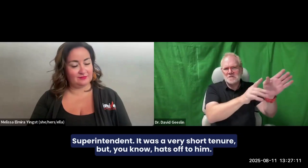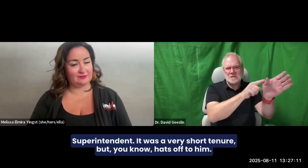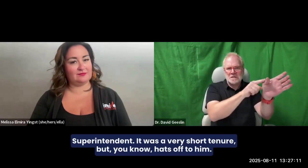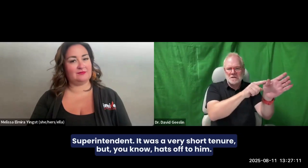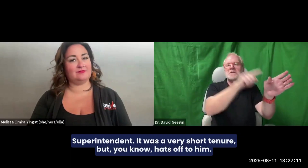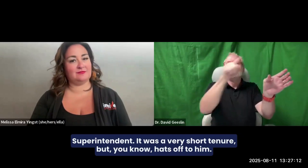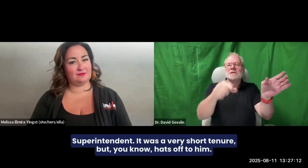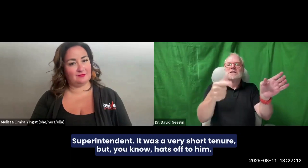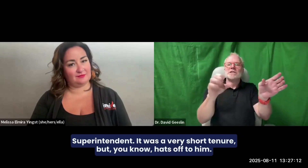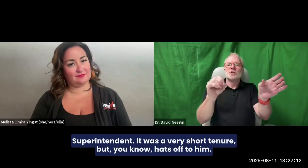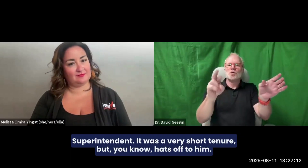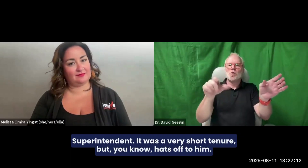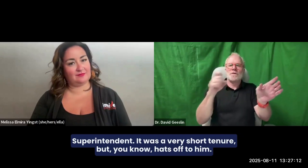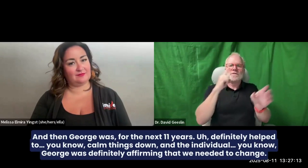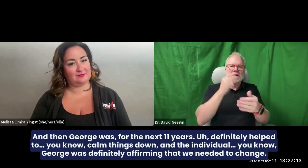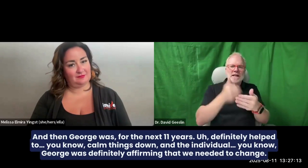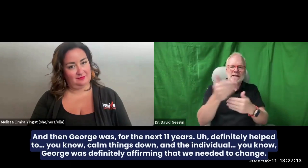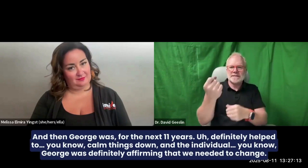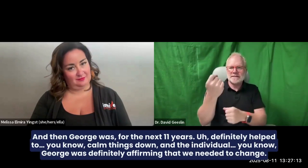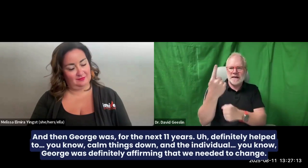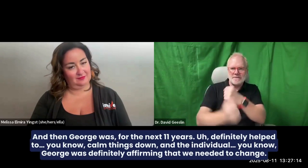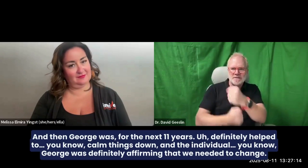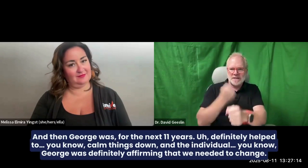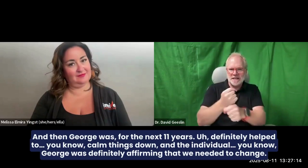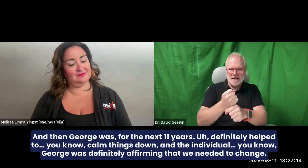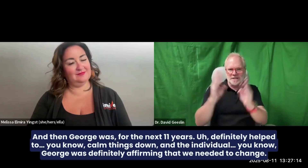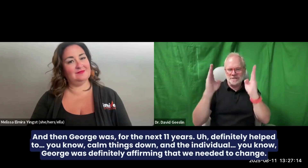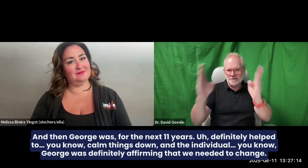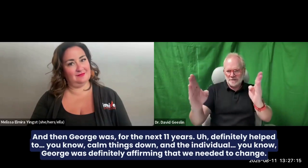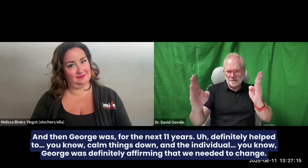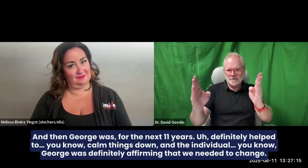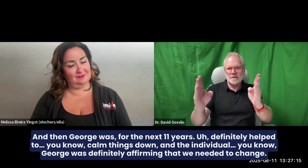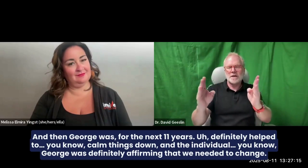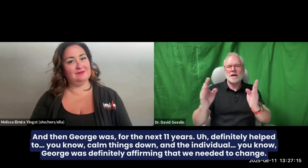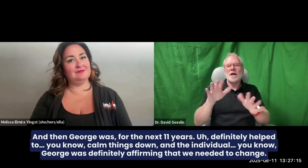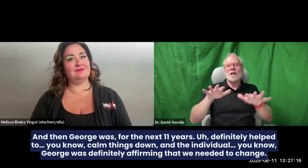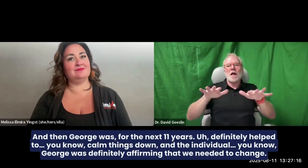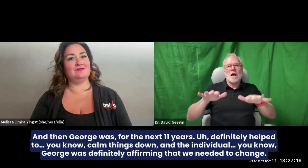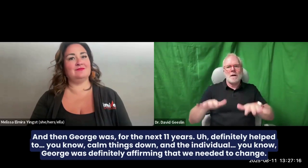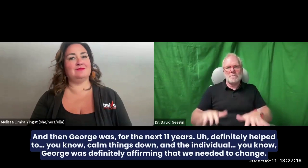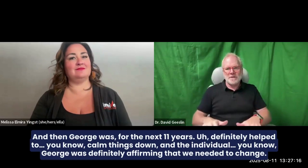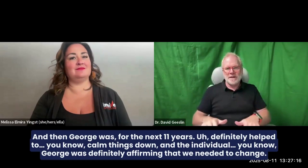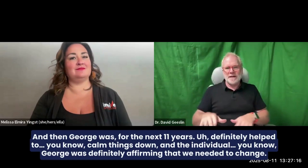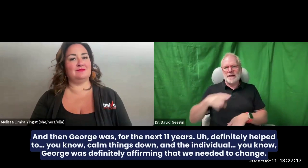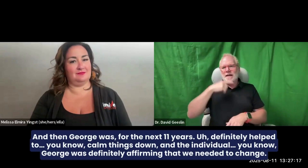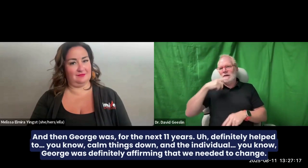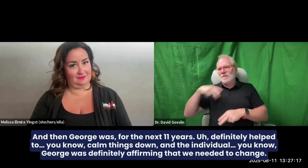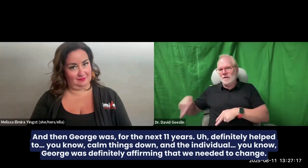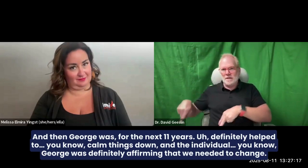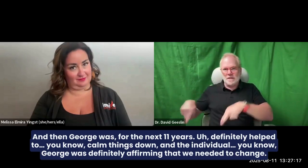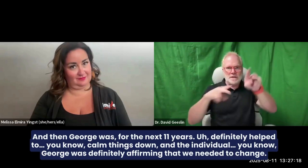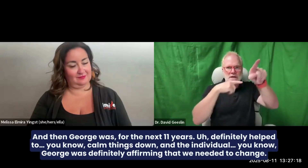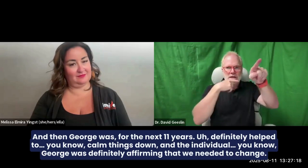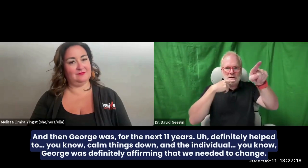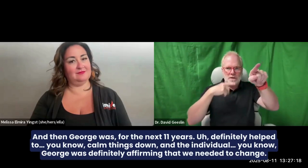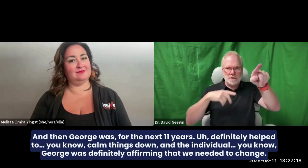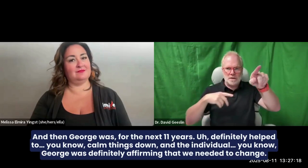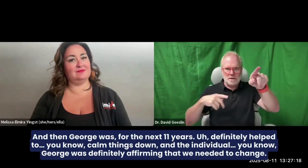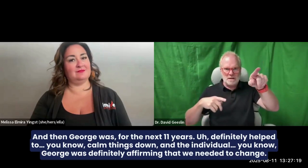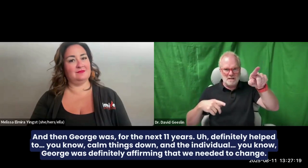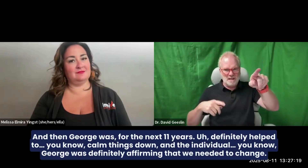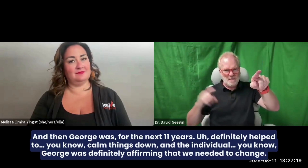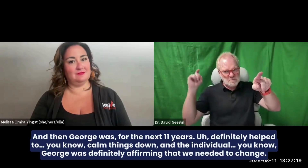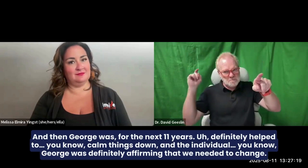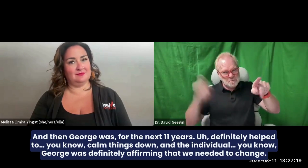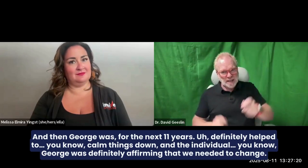very short tenure, but, hats off to him. And then George was for the next 11 years. Definitely